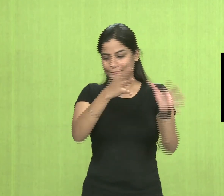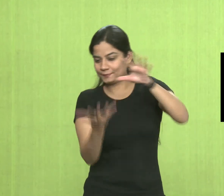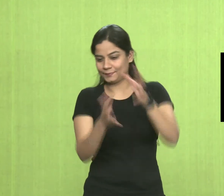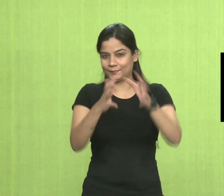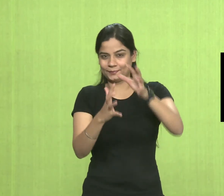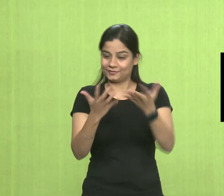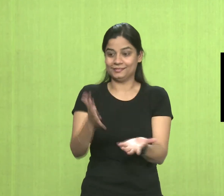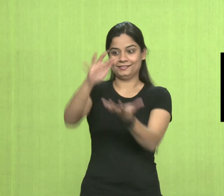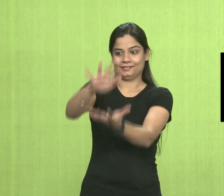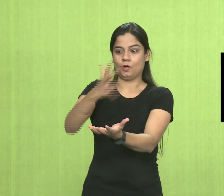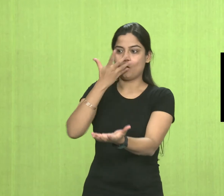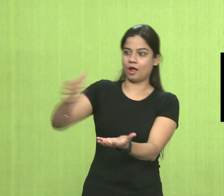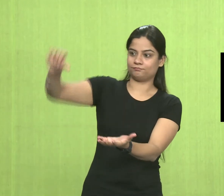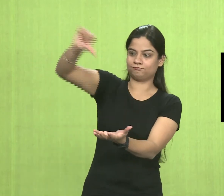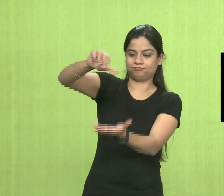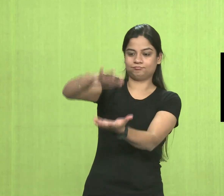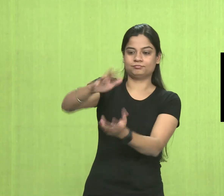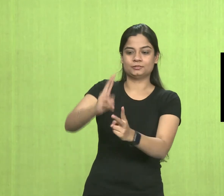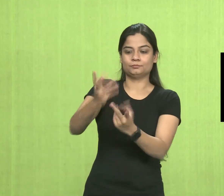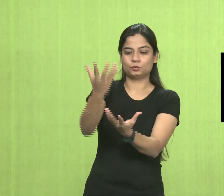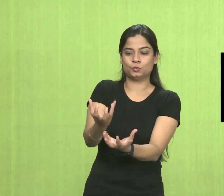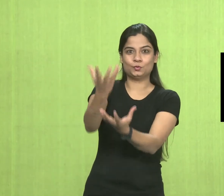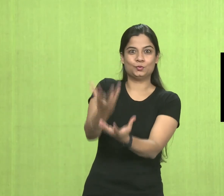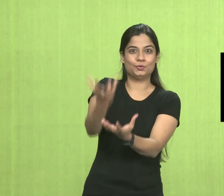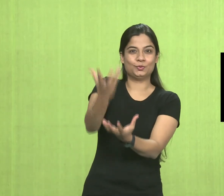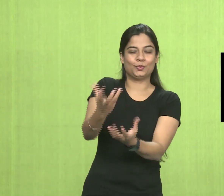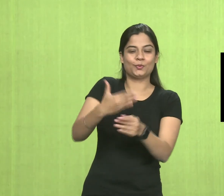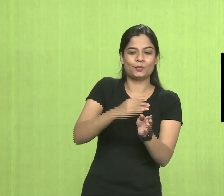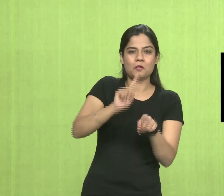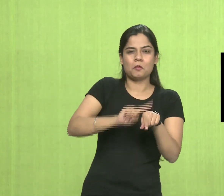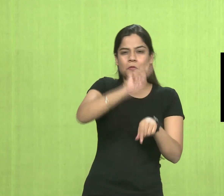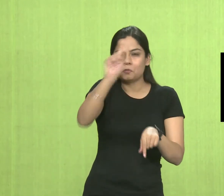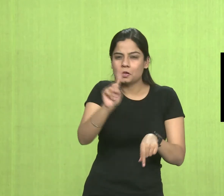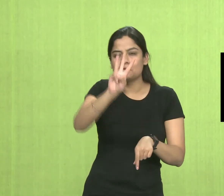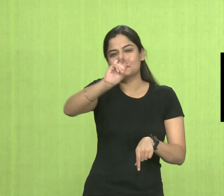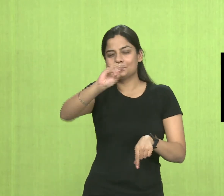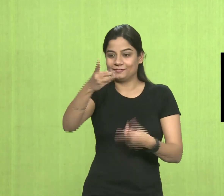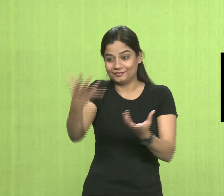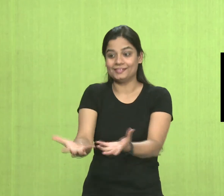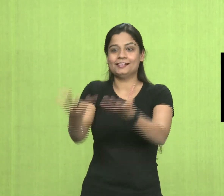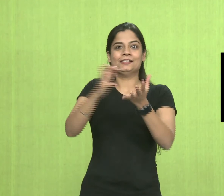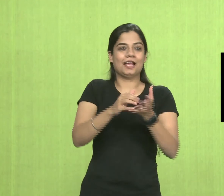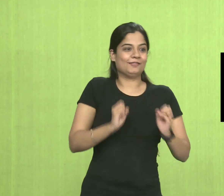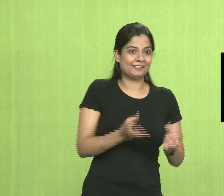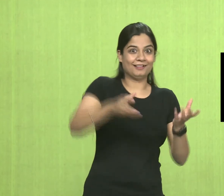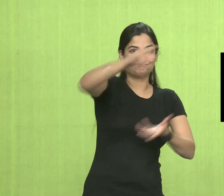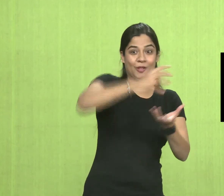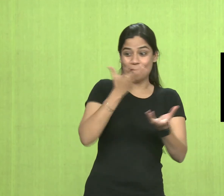example rice, you're washing and soaking it. You're soaking it to cook it like for 1 hour or 30 minutes you soak it, and then you